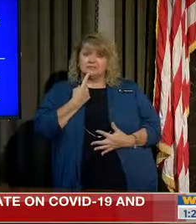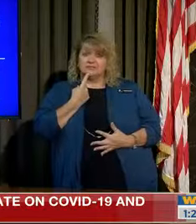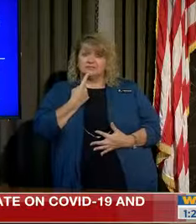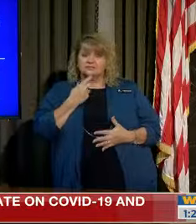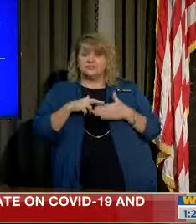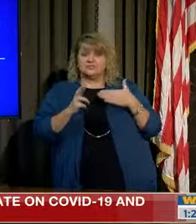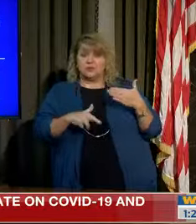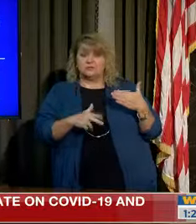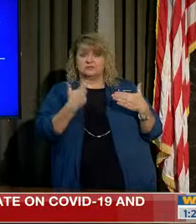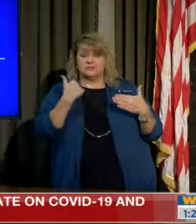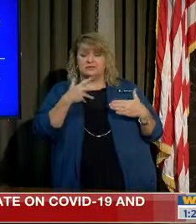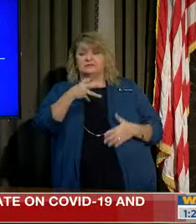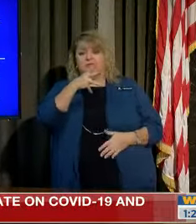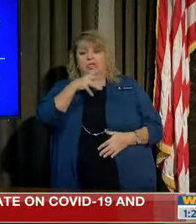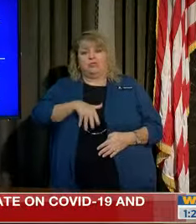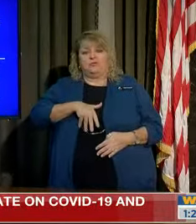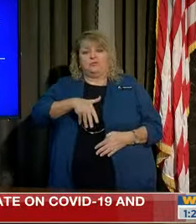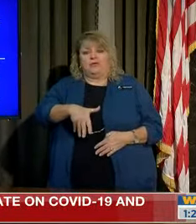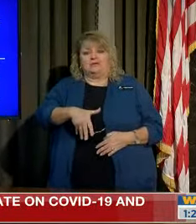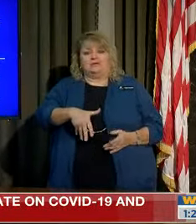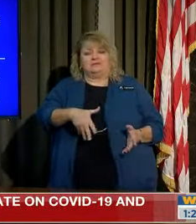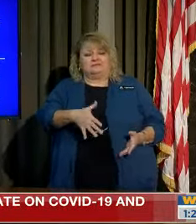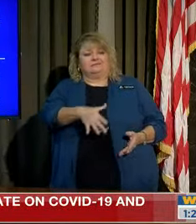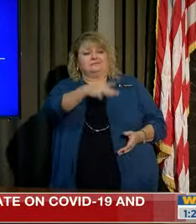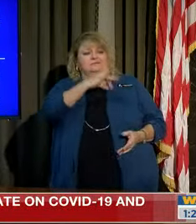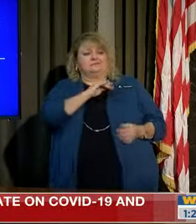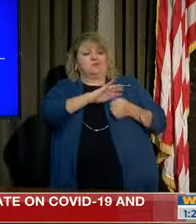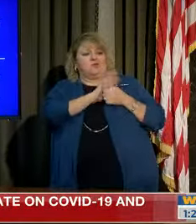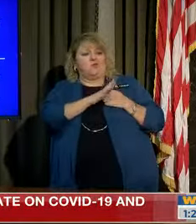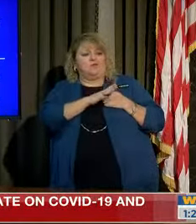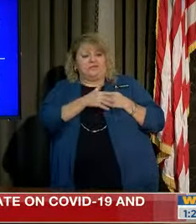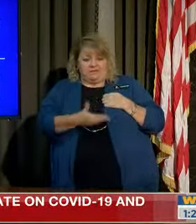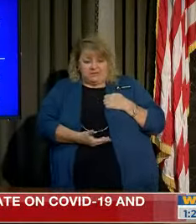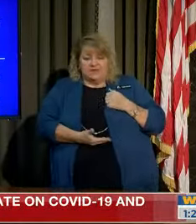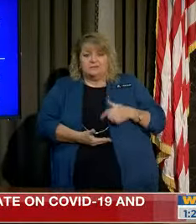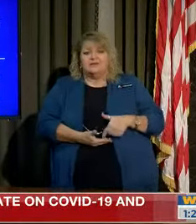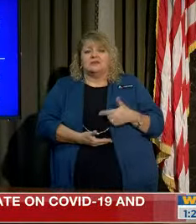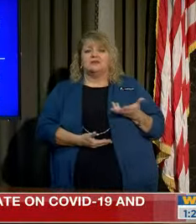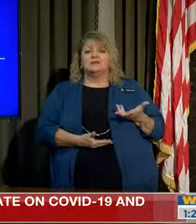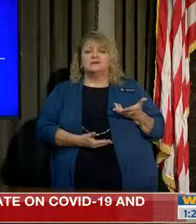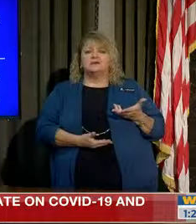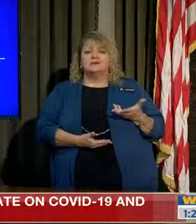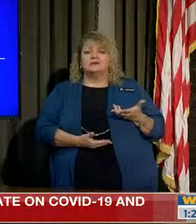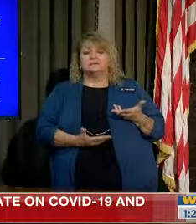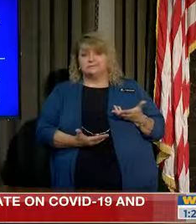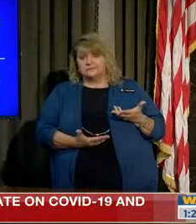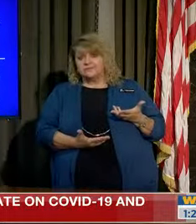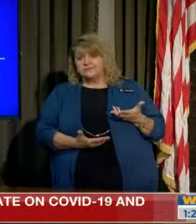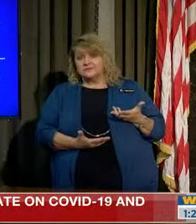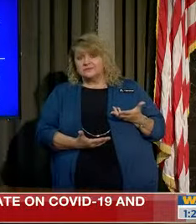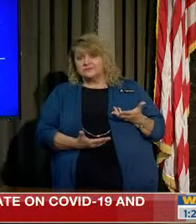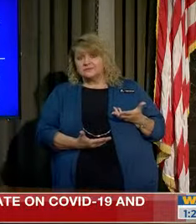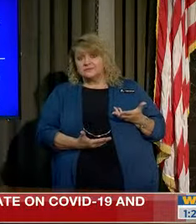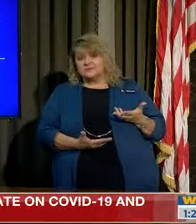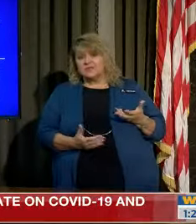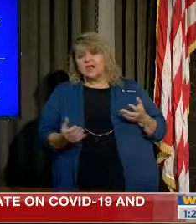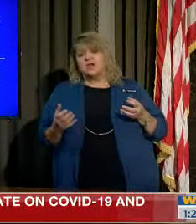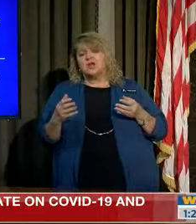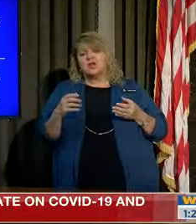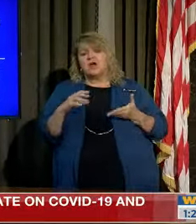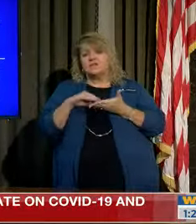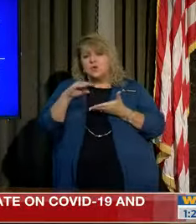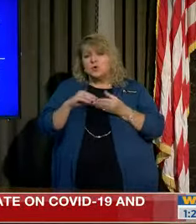to pregnancy. Absolutely devastating. And having known some of these cases a little bit more in detail, I